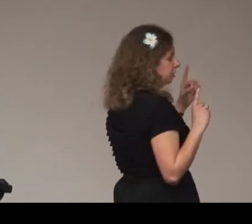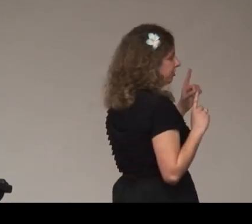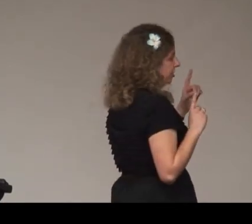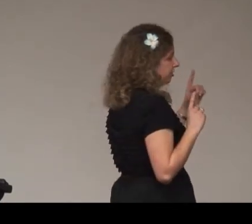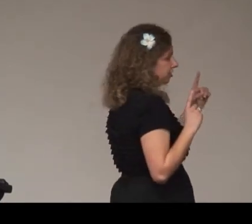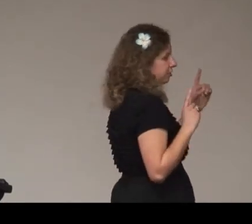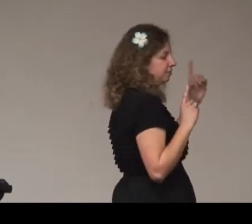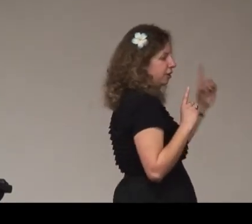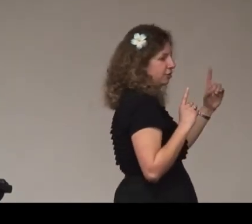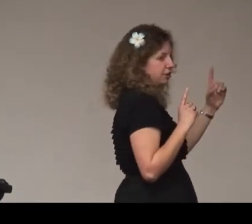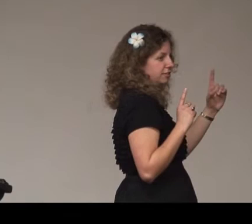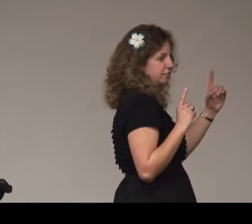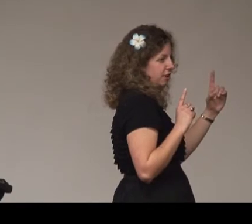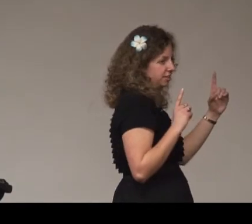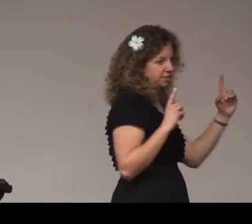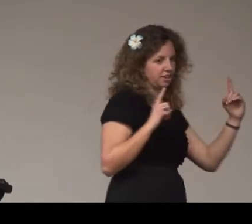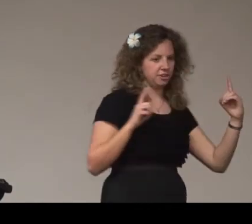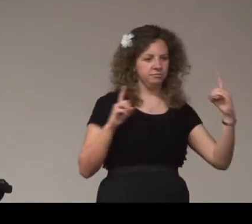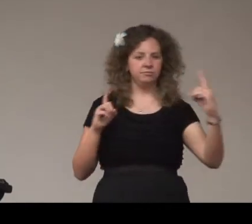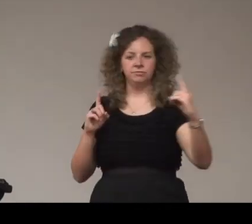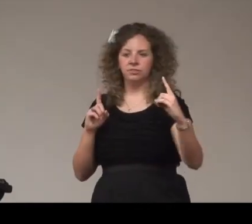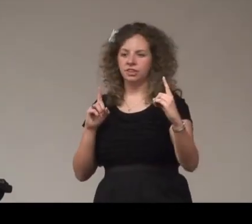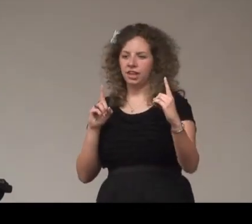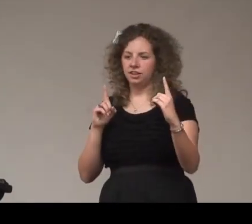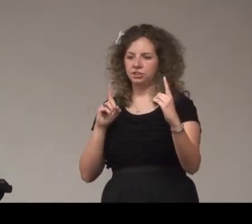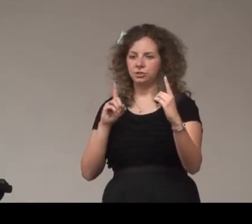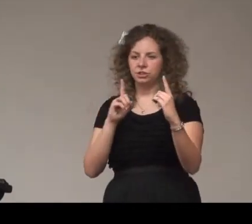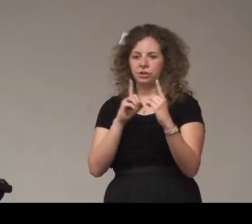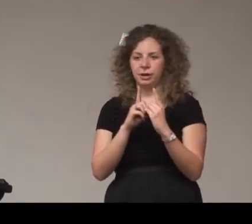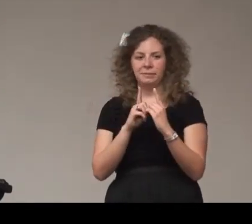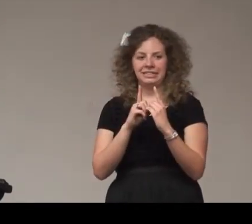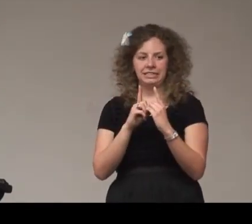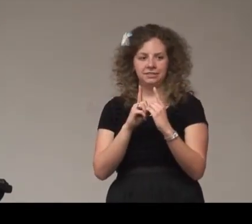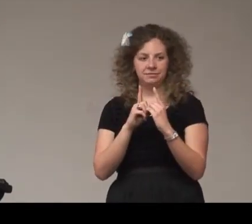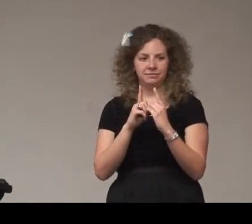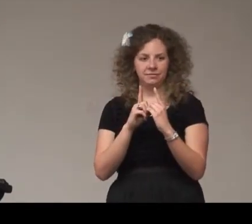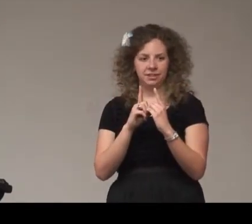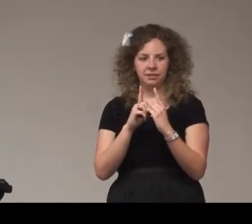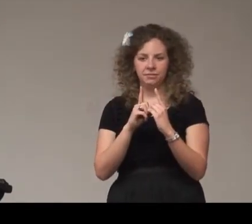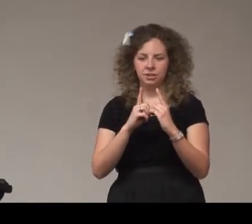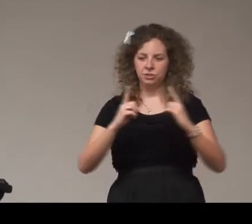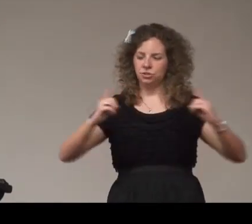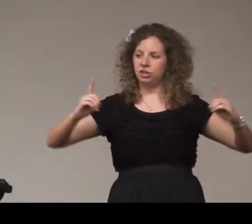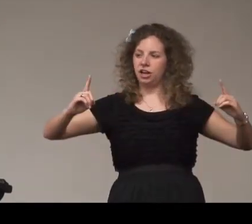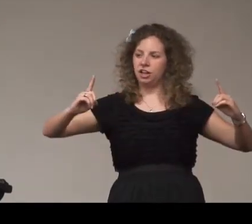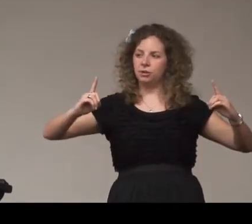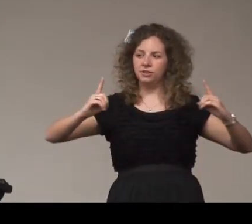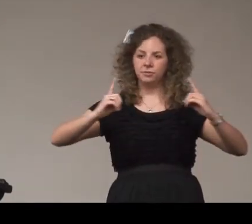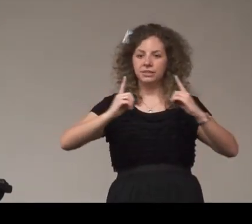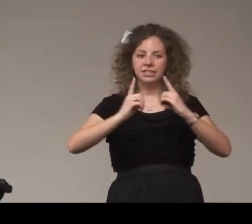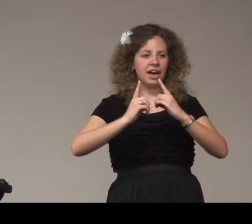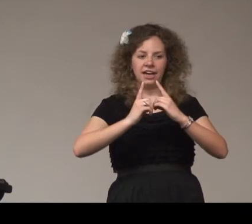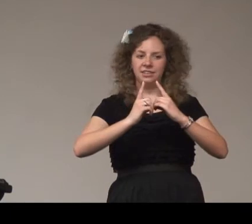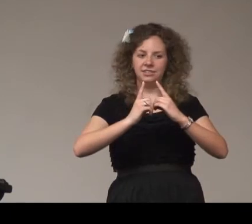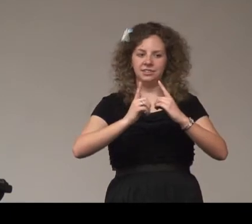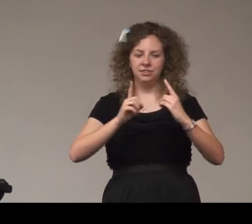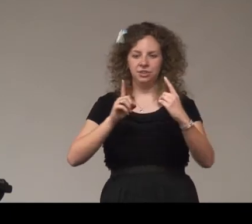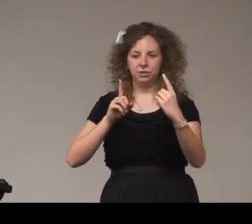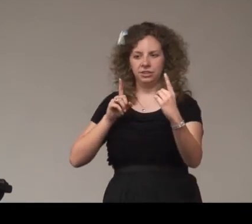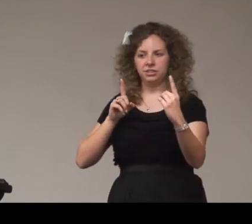little farther in front than the other. And you're just going to do it here, meet, okay? So they're not gonna go in from the sides, they're going to go